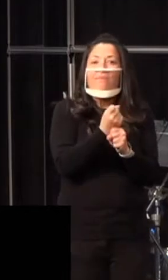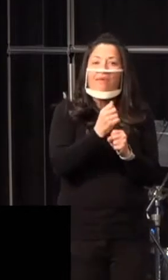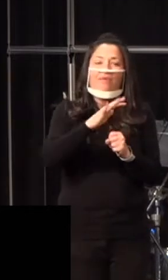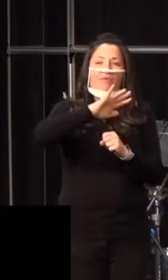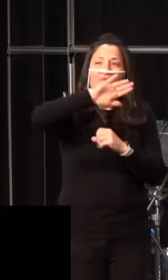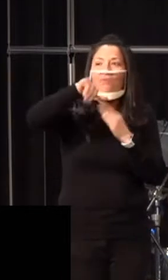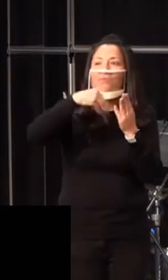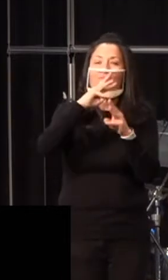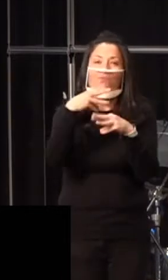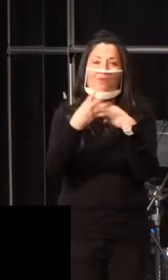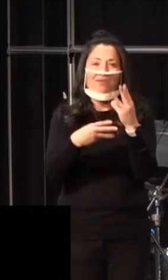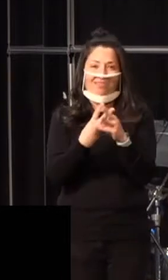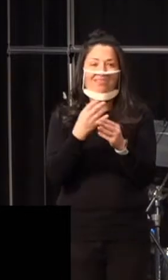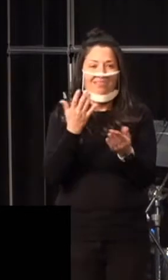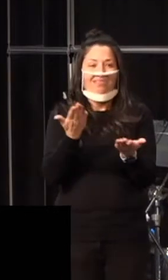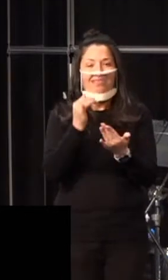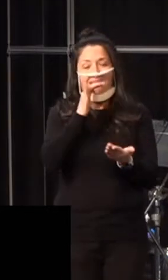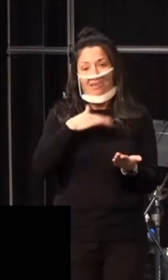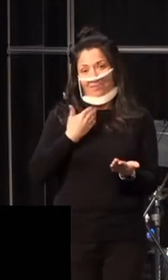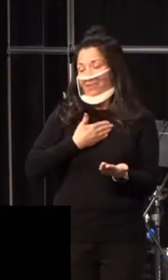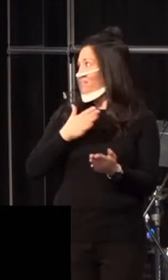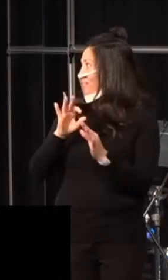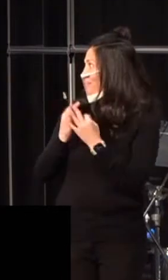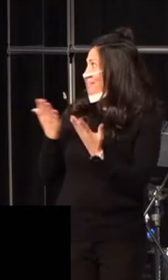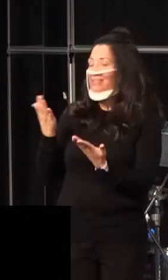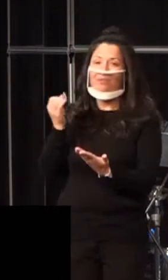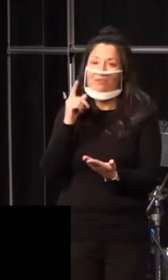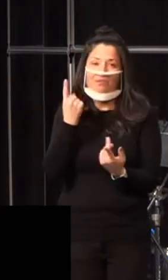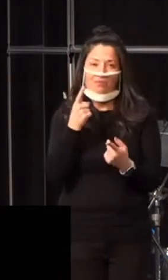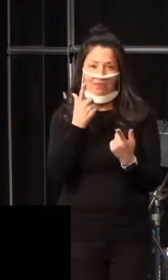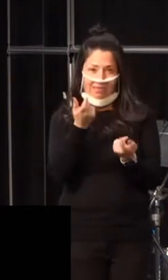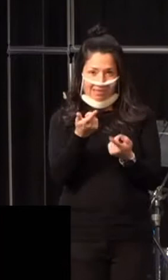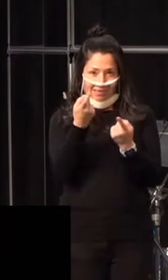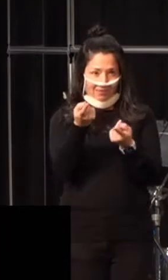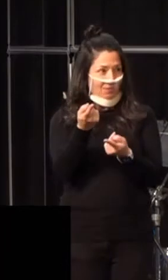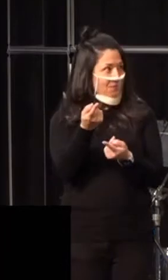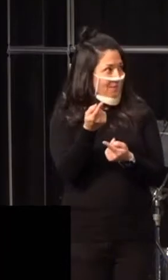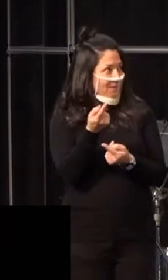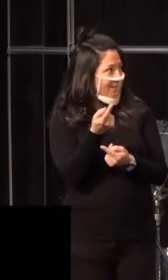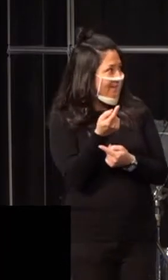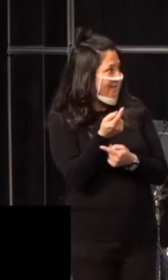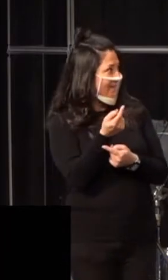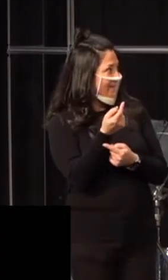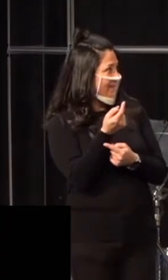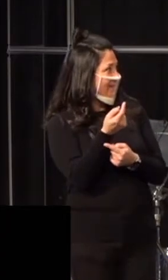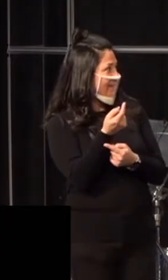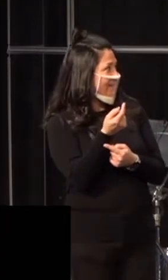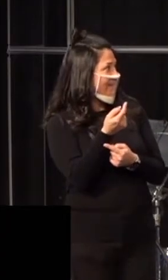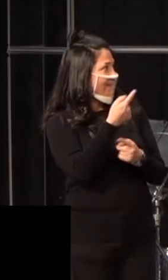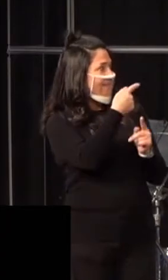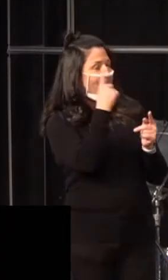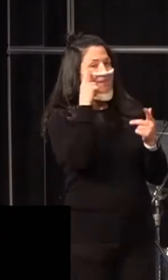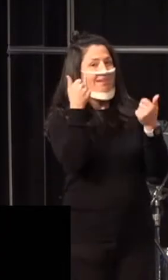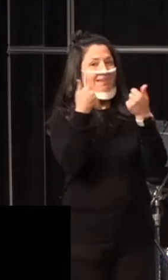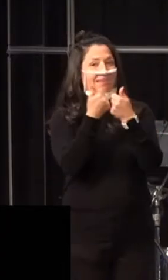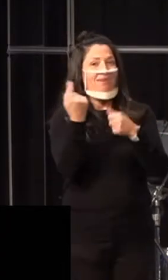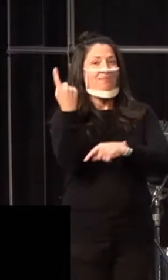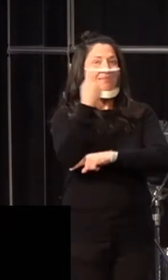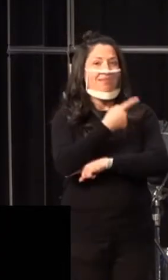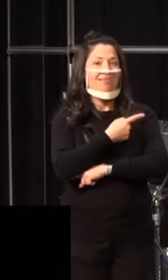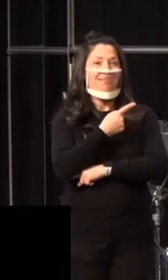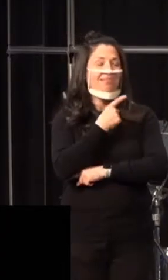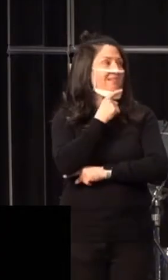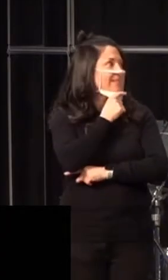and this is our family. So just wanted to give you a quick little, this is game day, Friday, getting ready for St. Augustine High football game, go